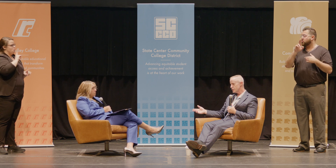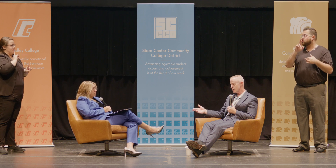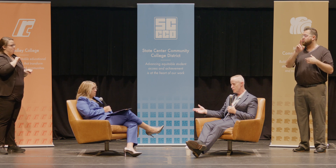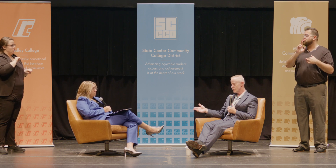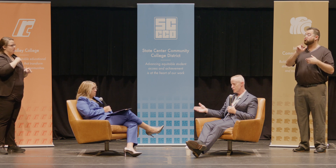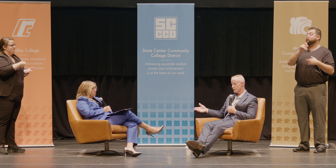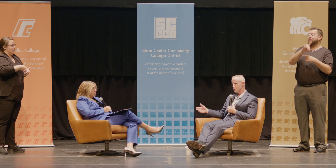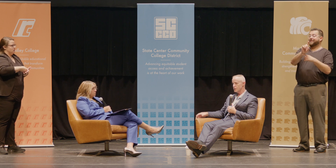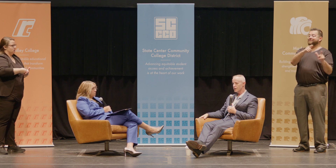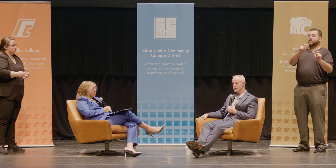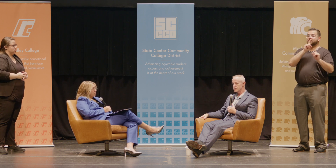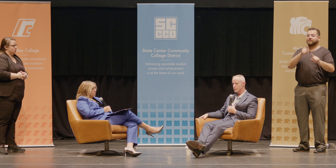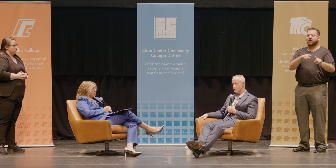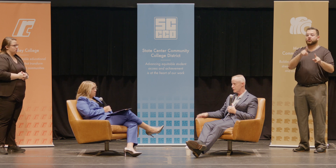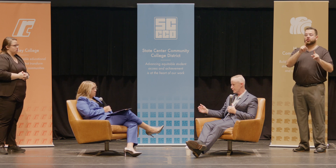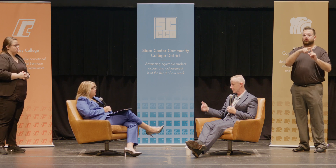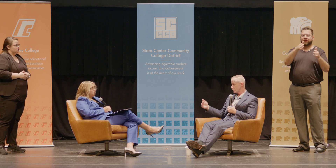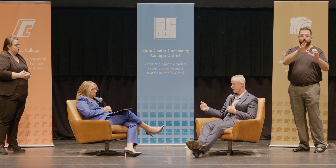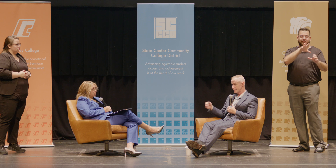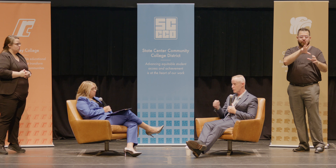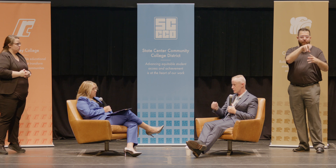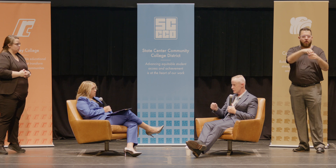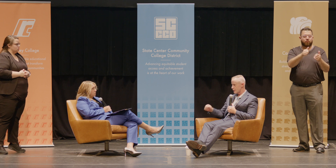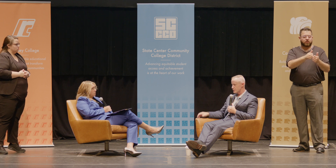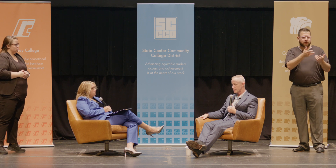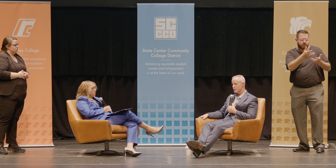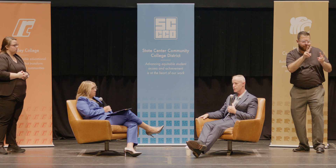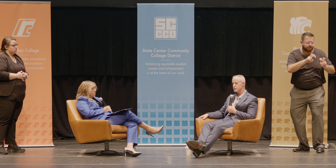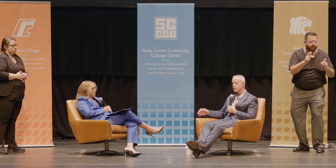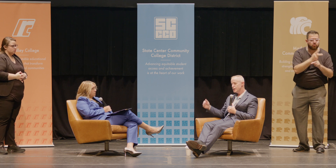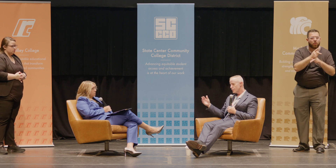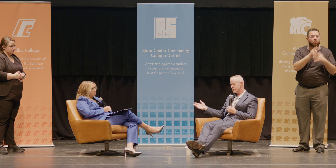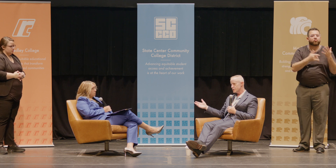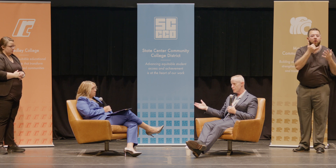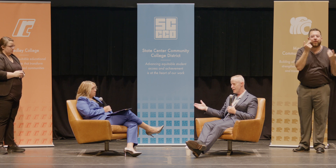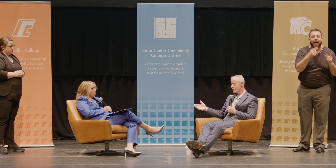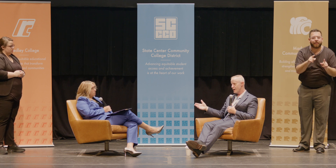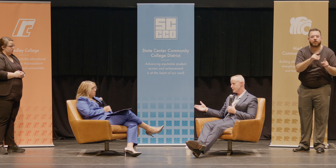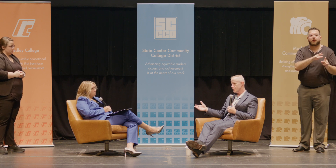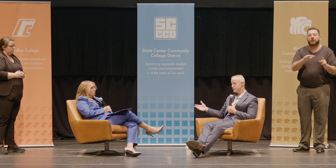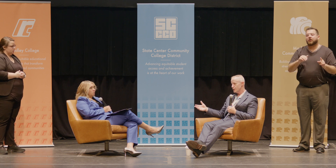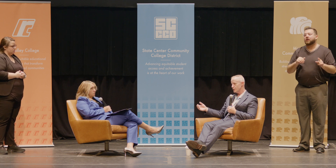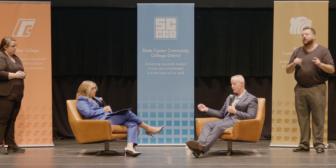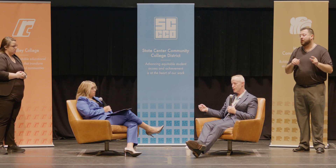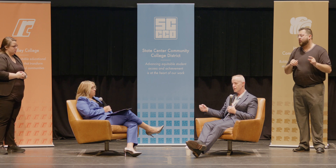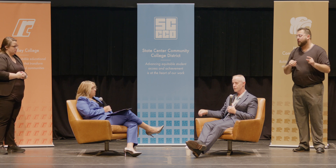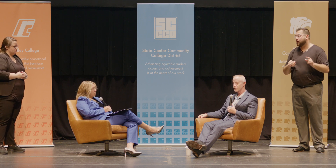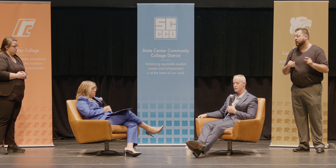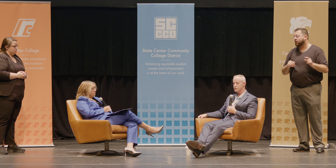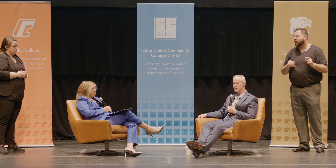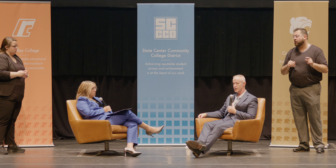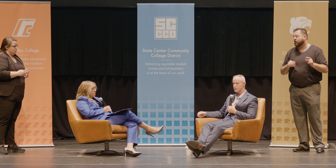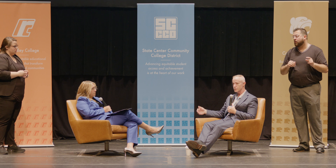really appreciate the community college stepping up to actually look at what's the opportunity for the apprentices. Apprentices is a massive undertaking that we've taken